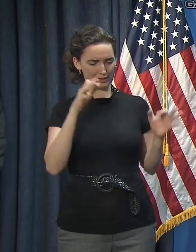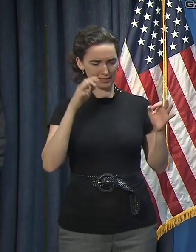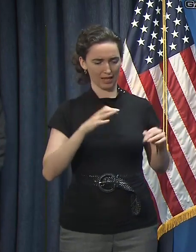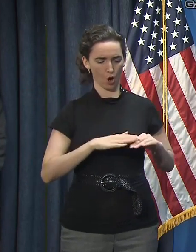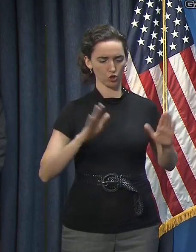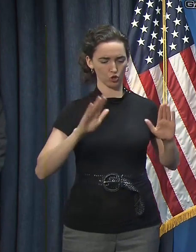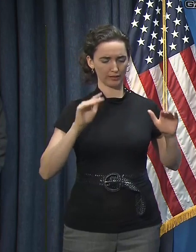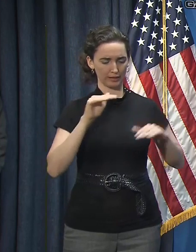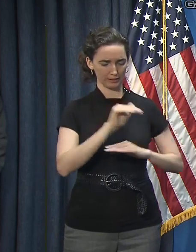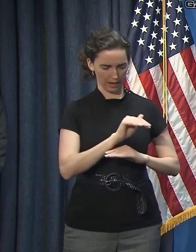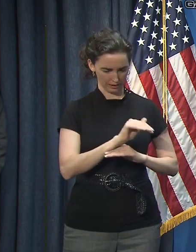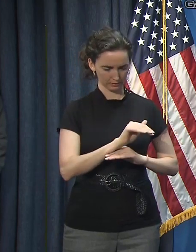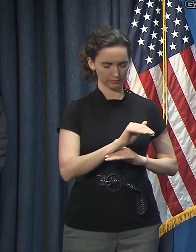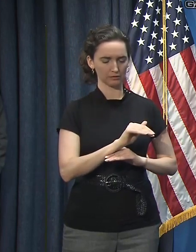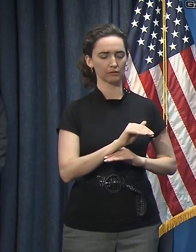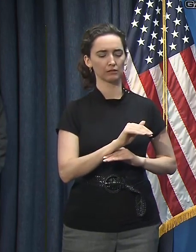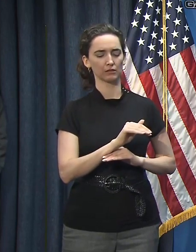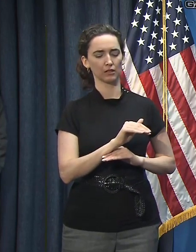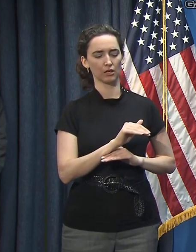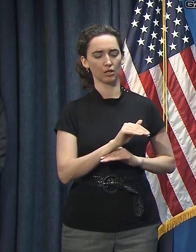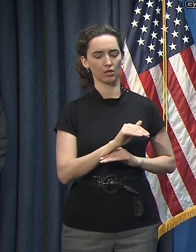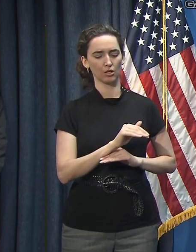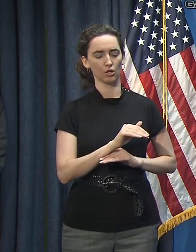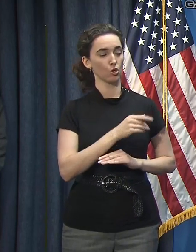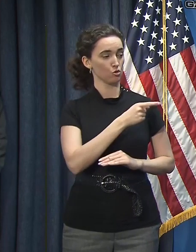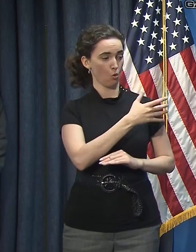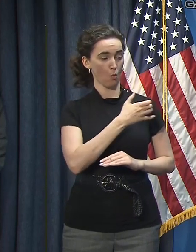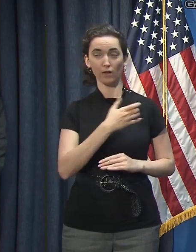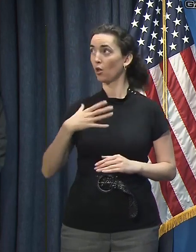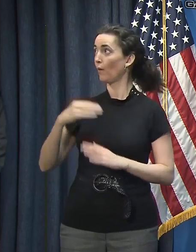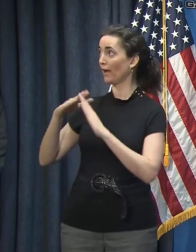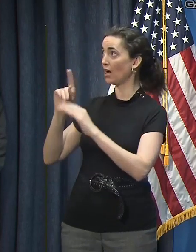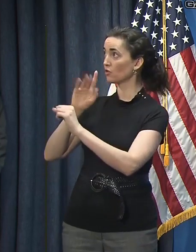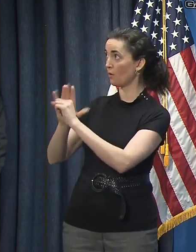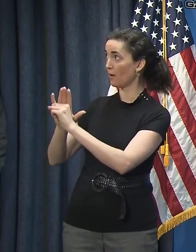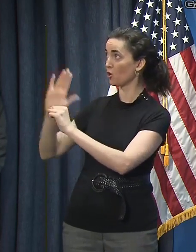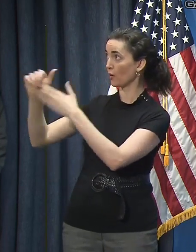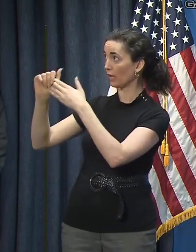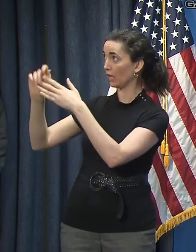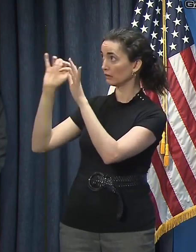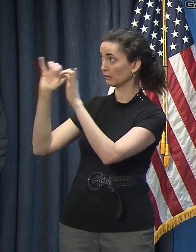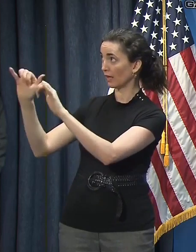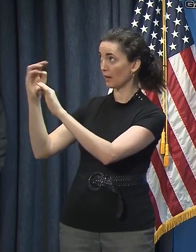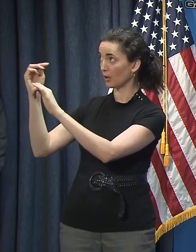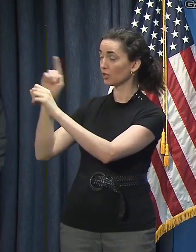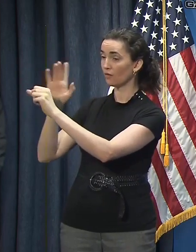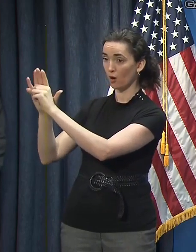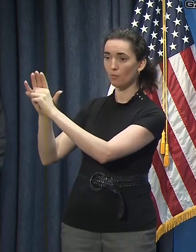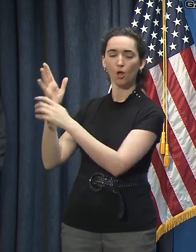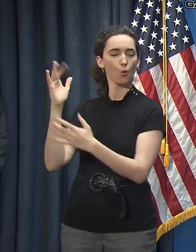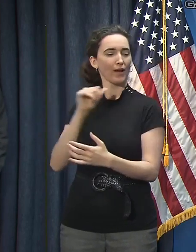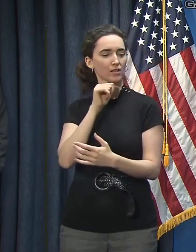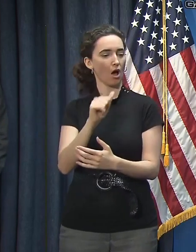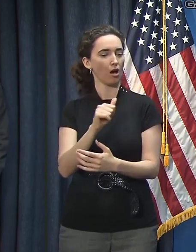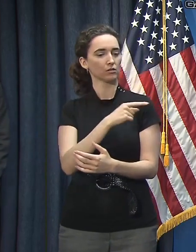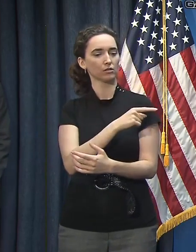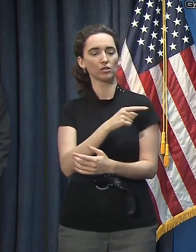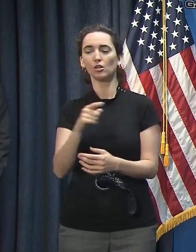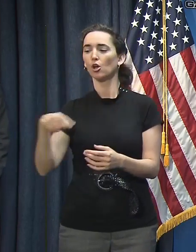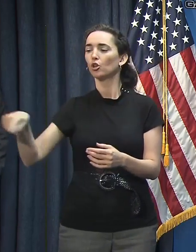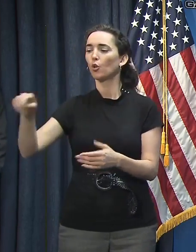night and just wanted to get confirmation that the White House didn't change its guidelines Monday, why you didn't start notifying